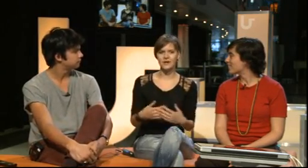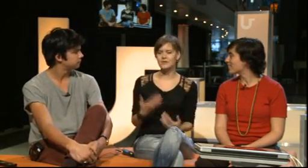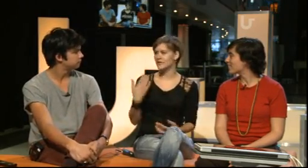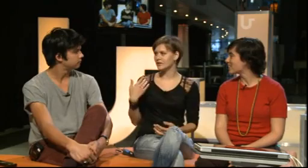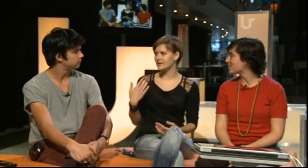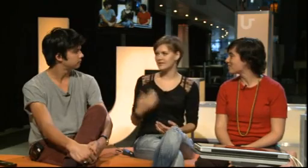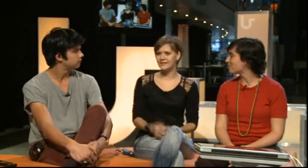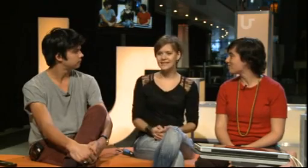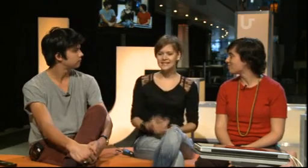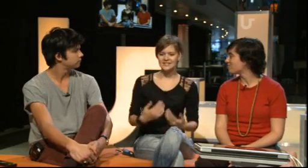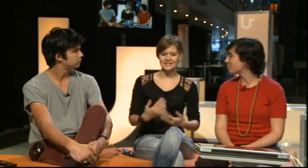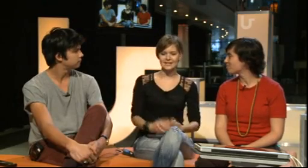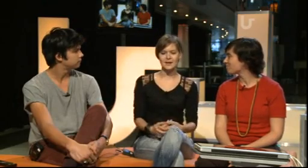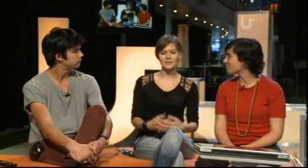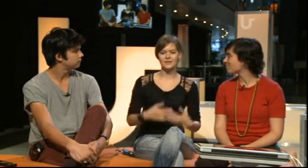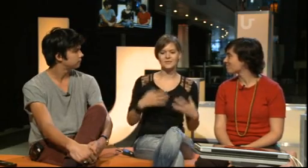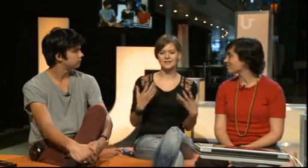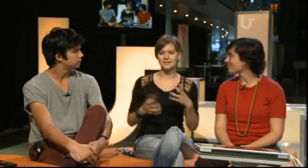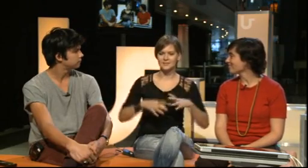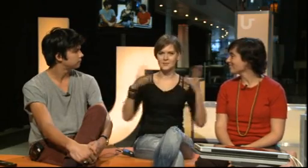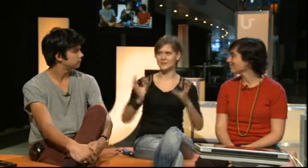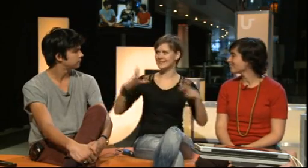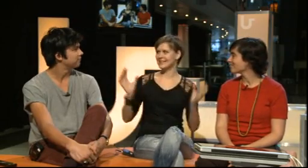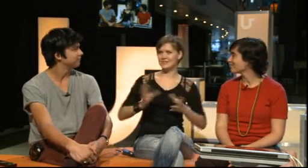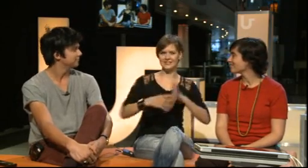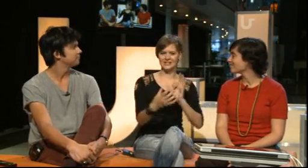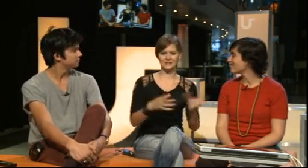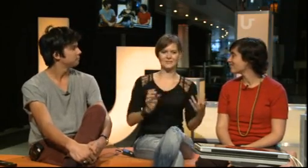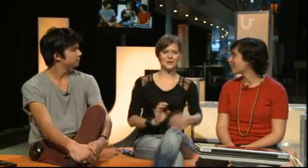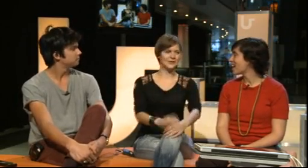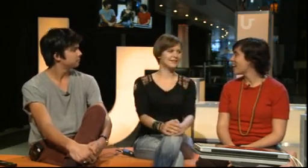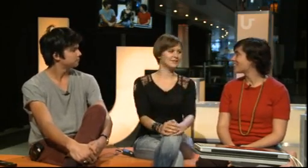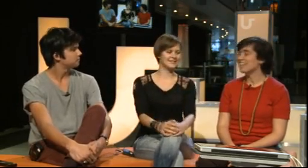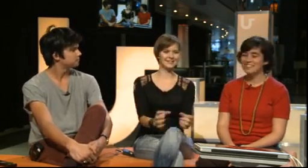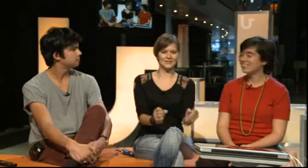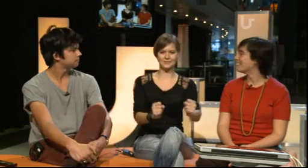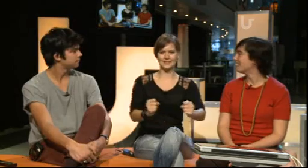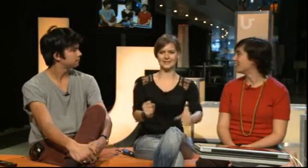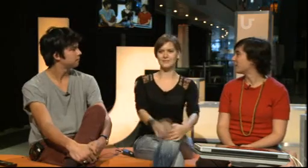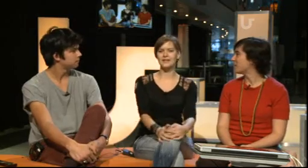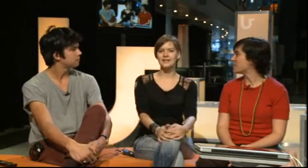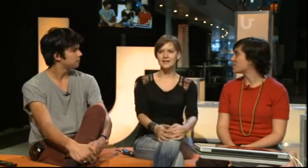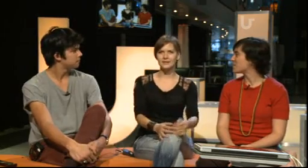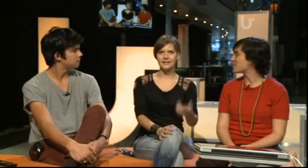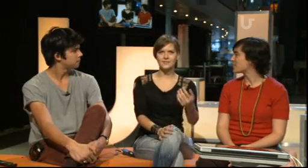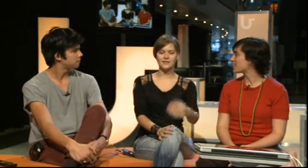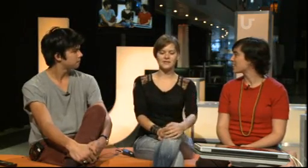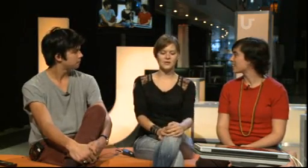only started last year, and since then I'm always more gesturing more, and you just get so expressive. But something that's cool is